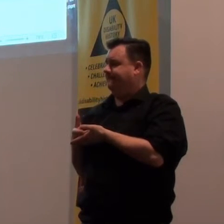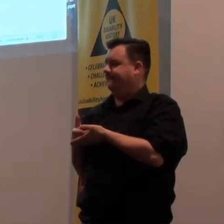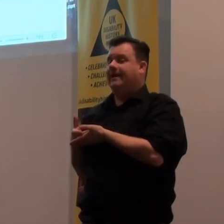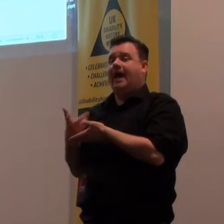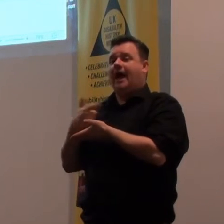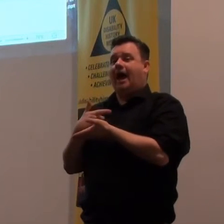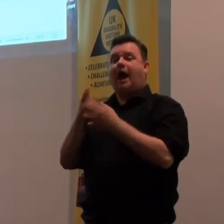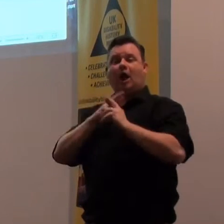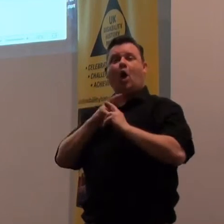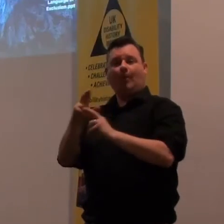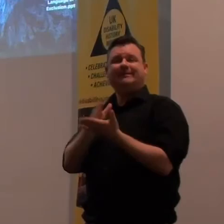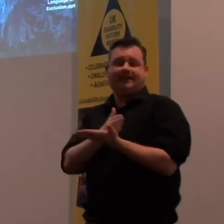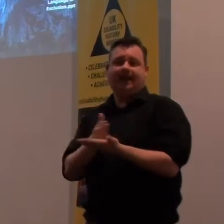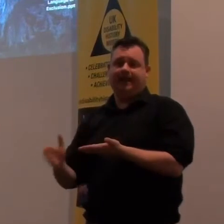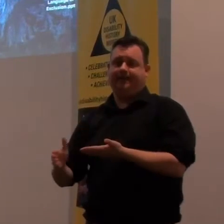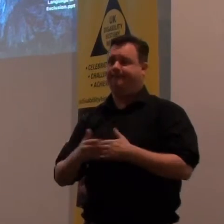And I hope it speaks for itself.